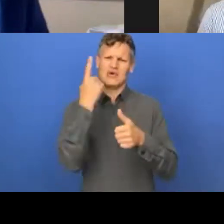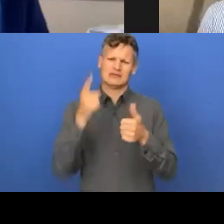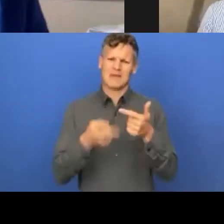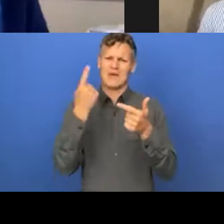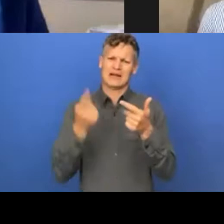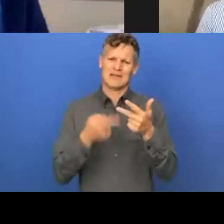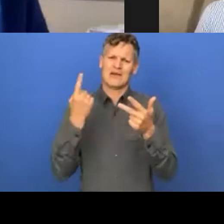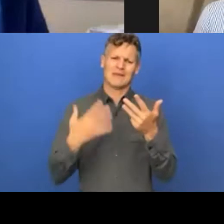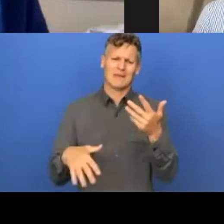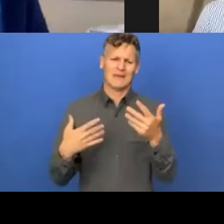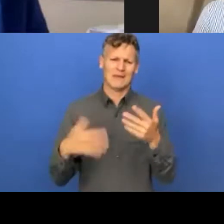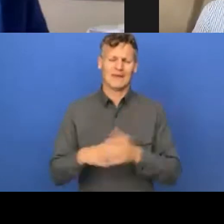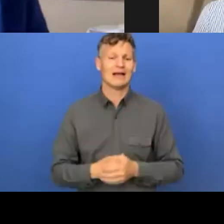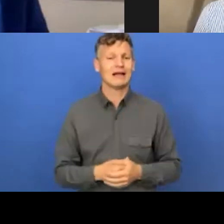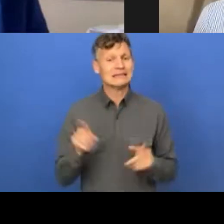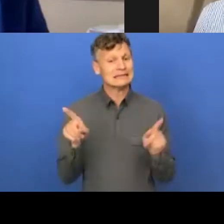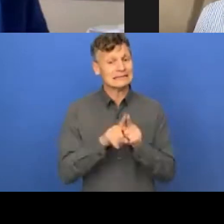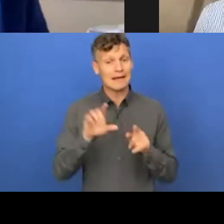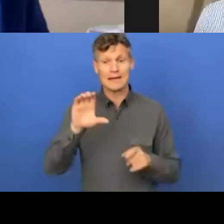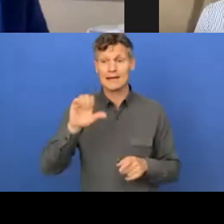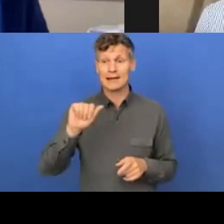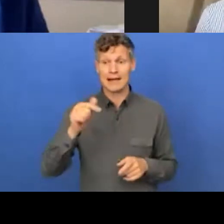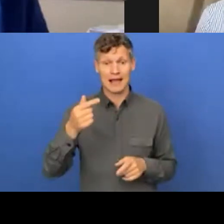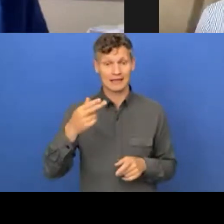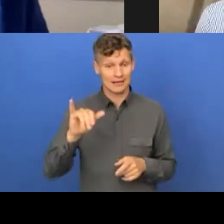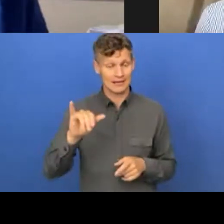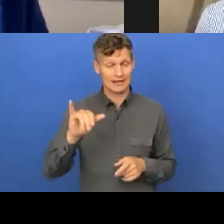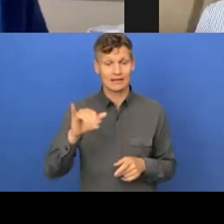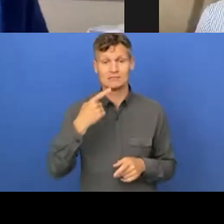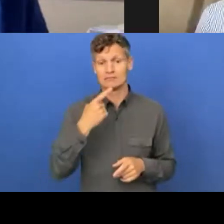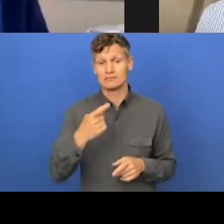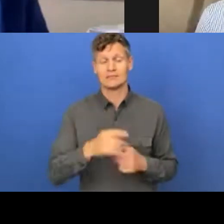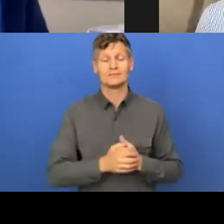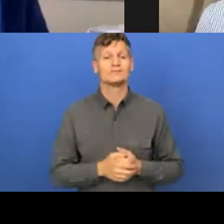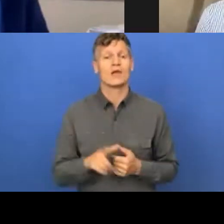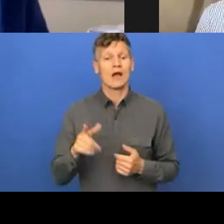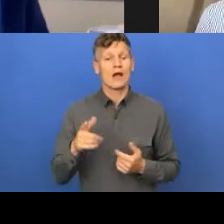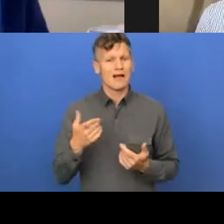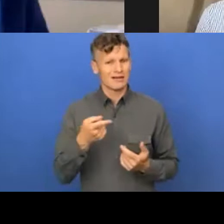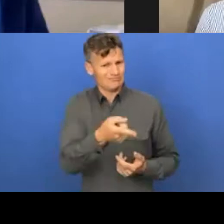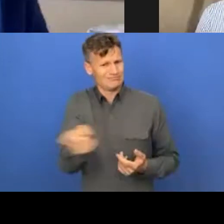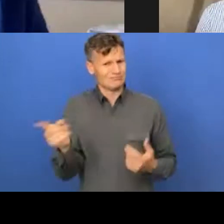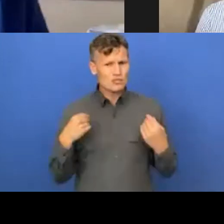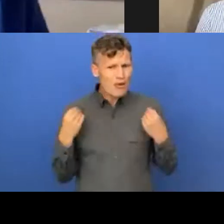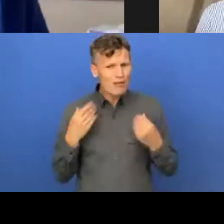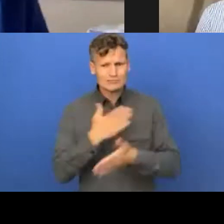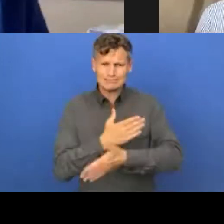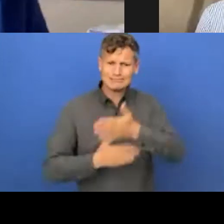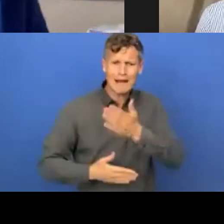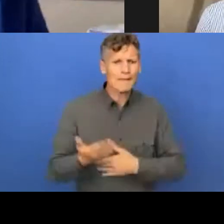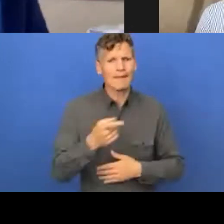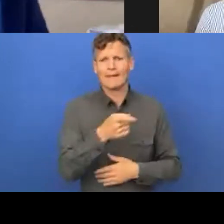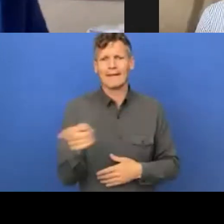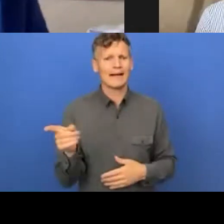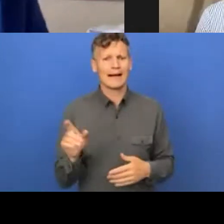example provided by Kathy, we clearly see that young people with disabilities are not just there